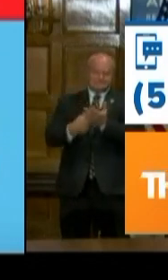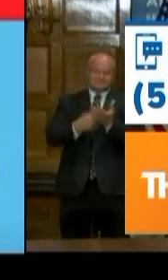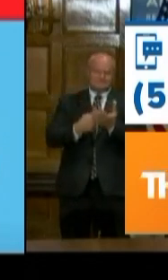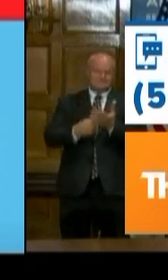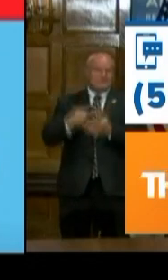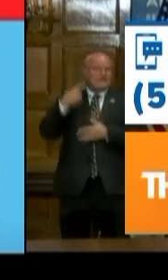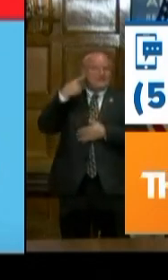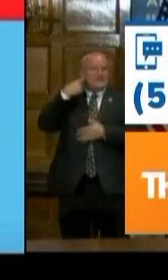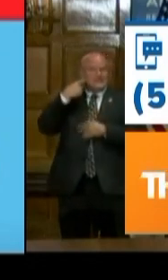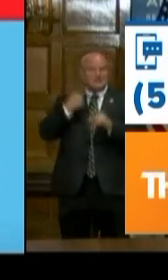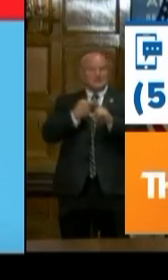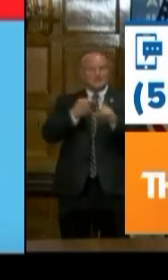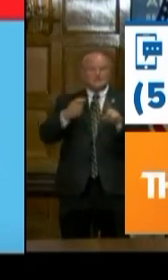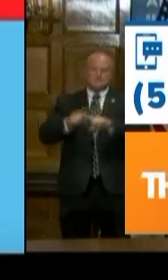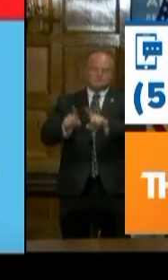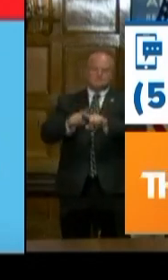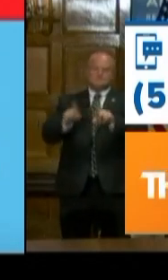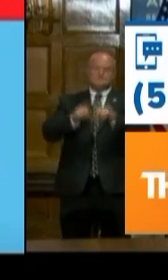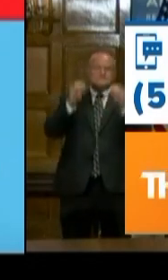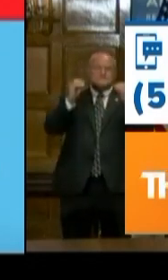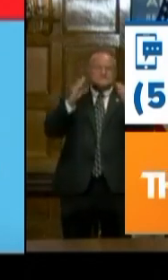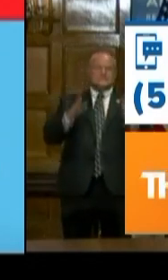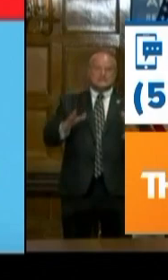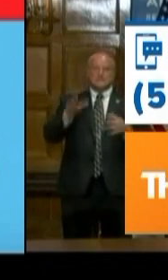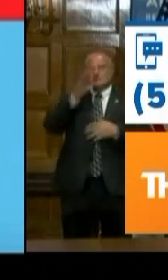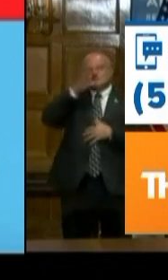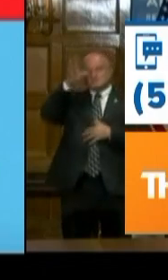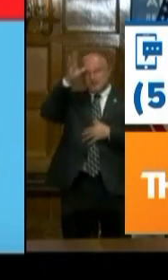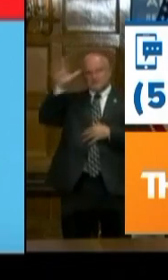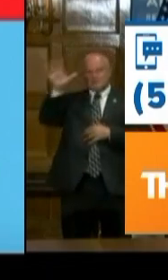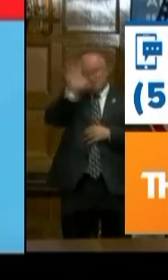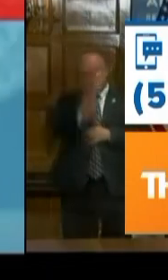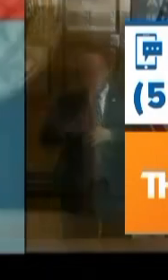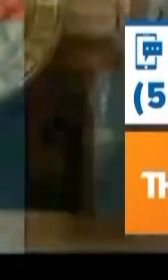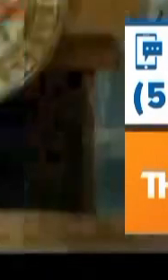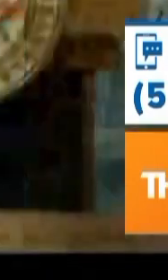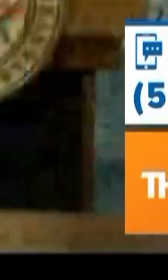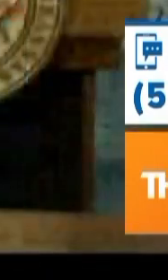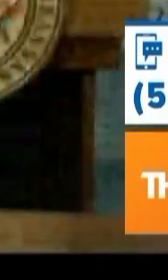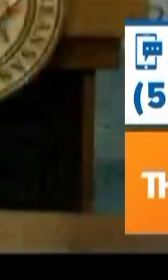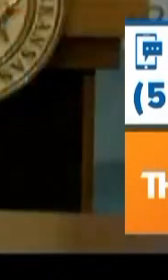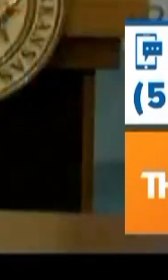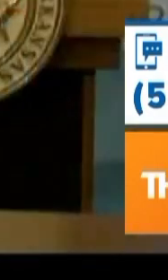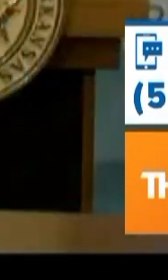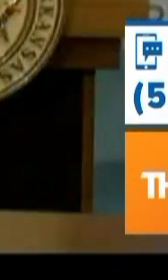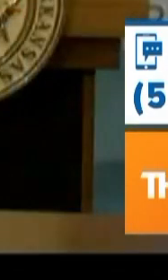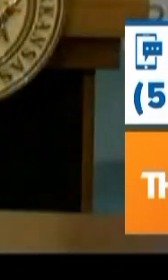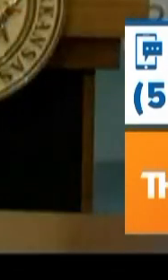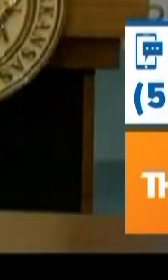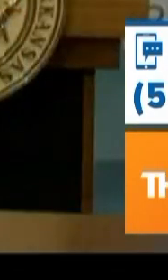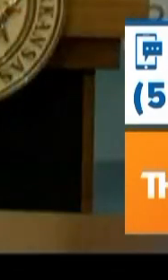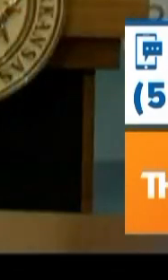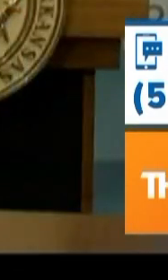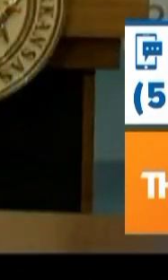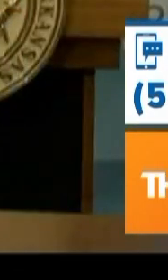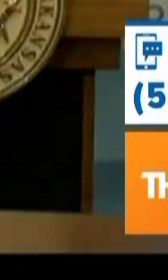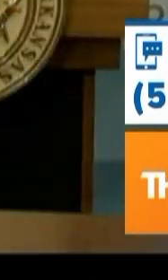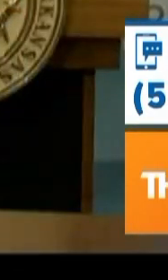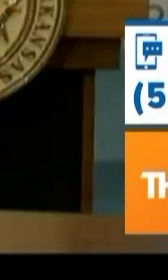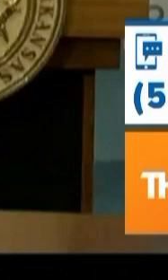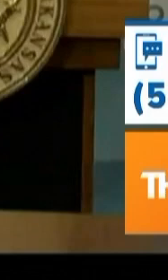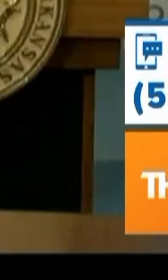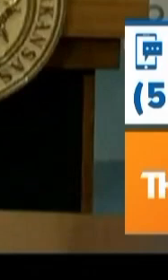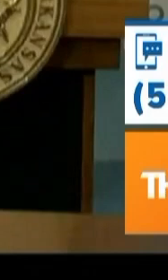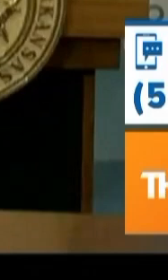after hearing from numerous educators and parents across the state of Arkansas, the 2020-21 school